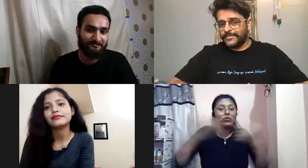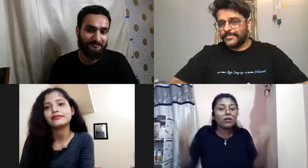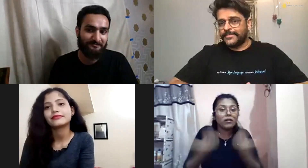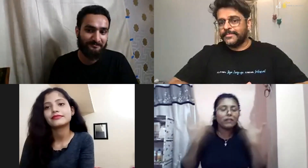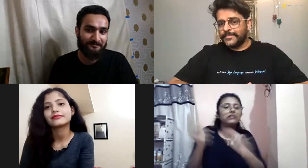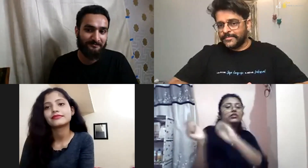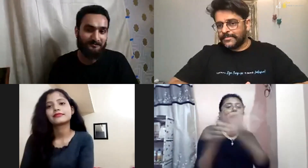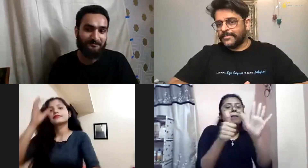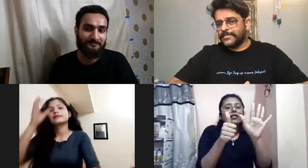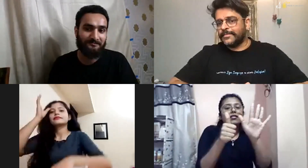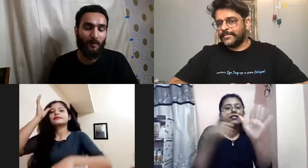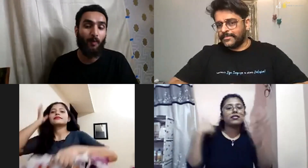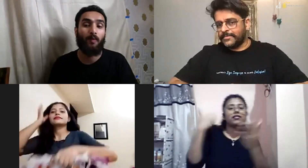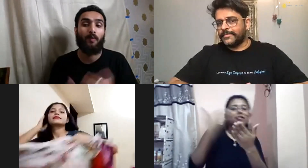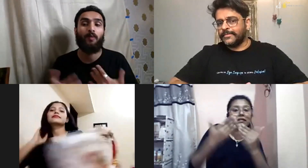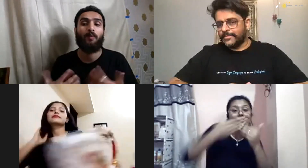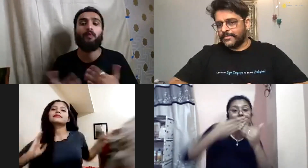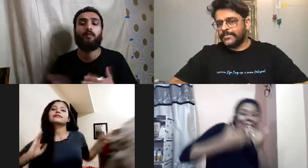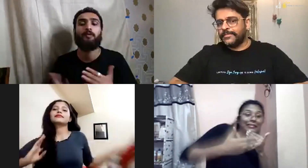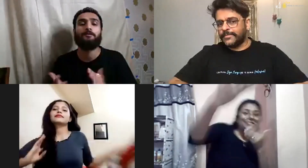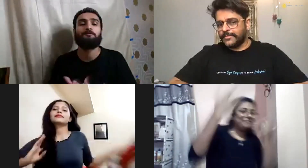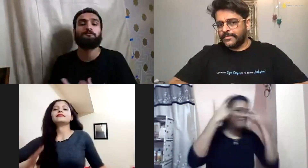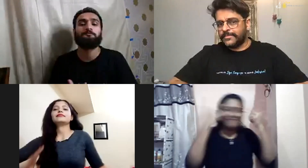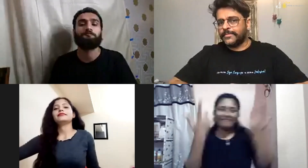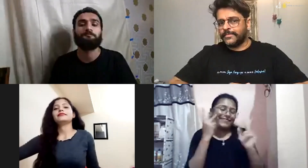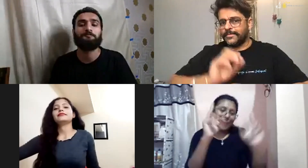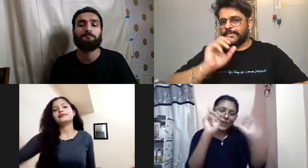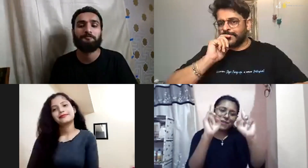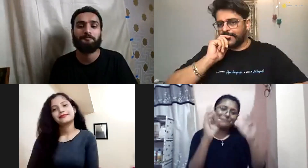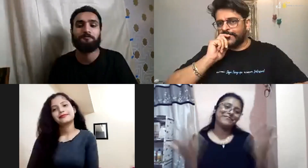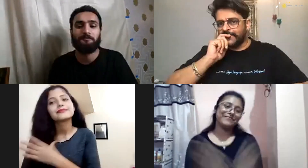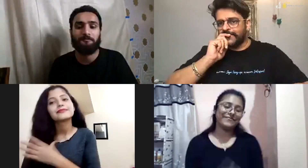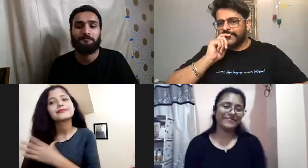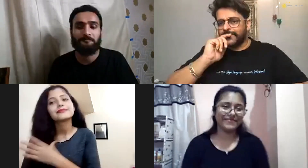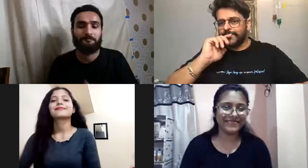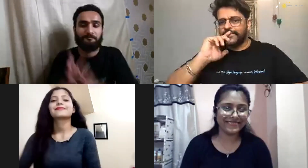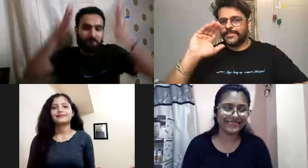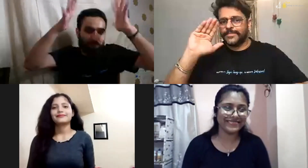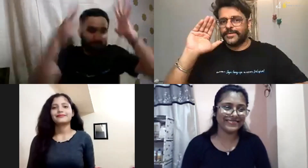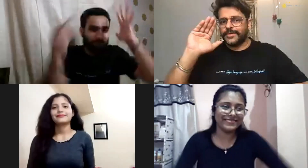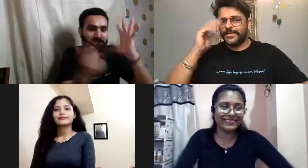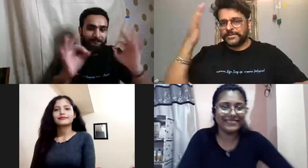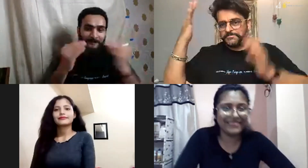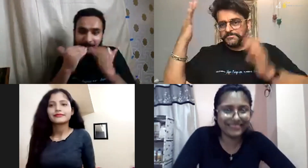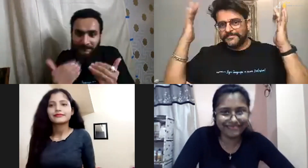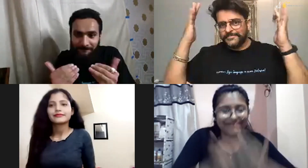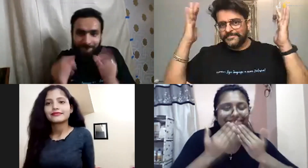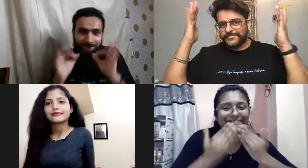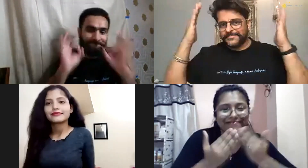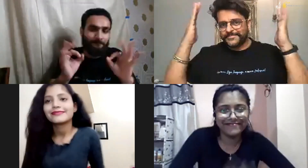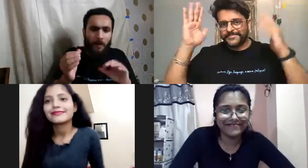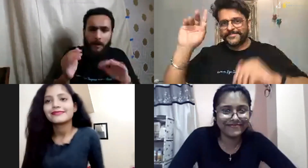months I've been spreading videos. So I don't know about the future. Let's see what future